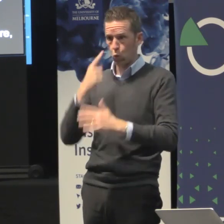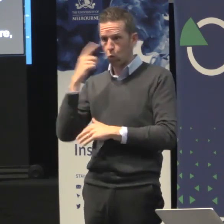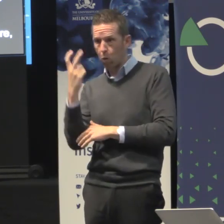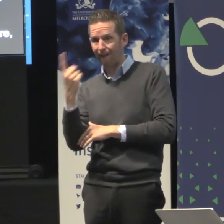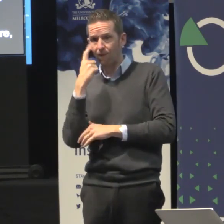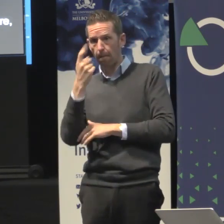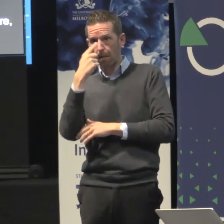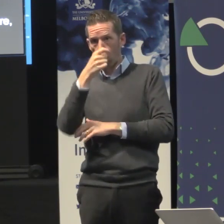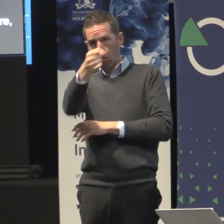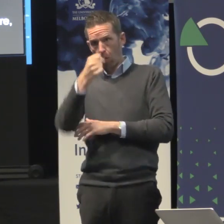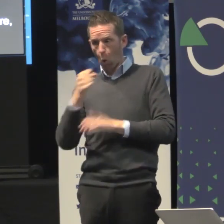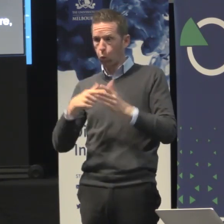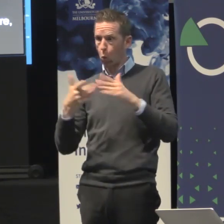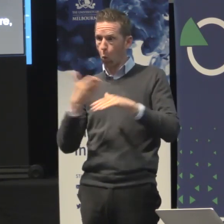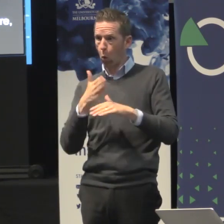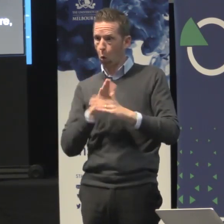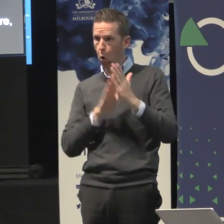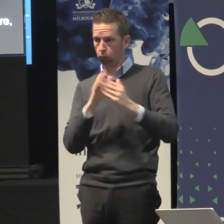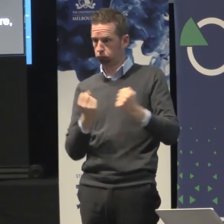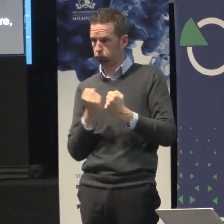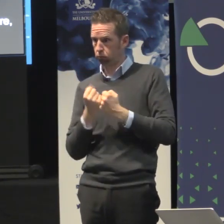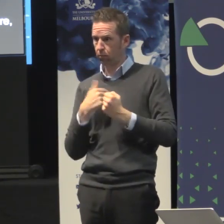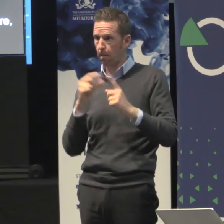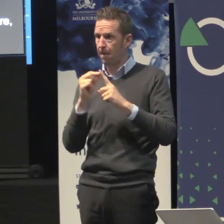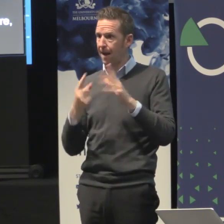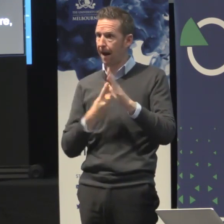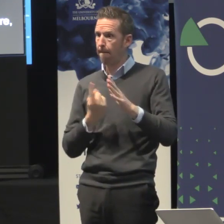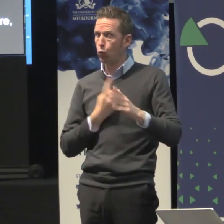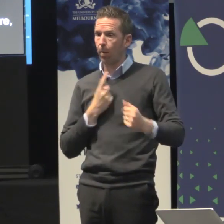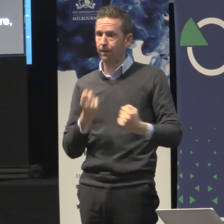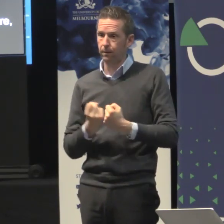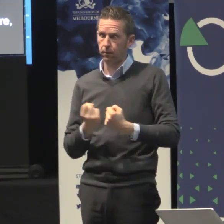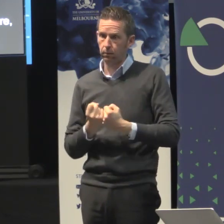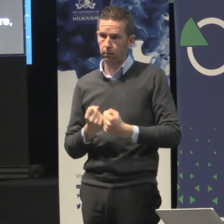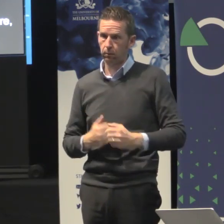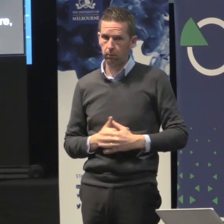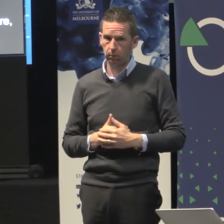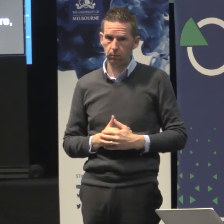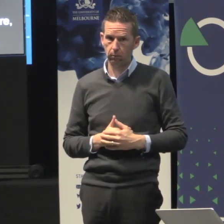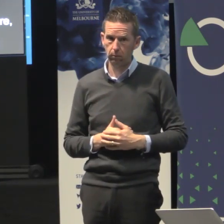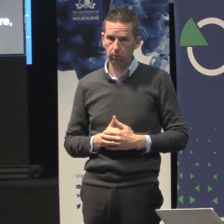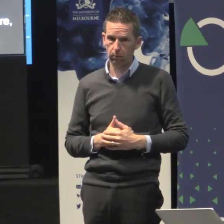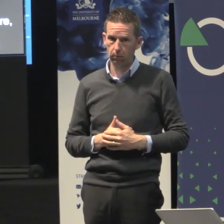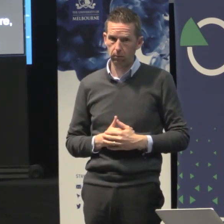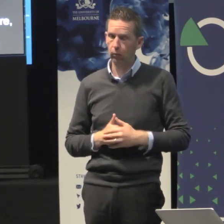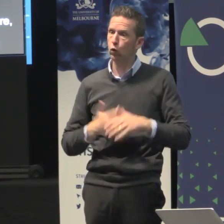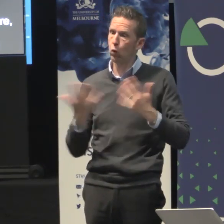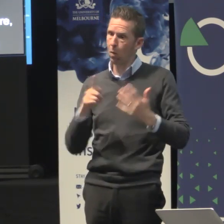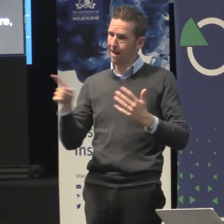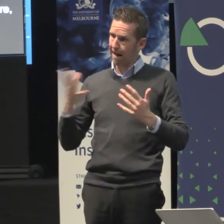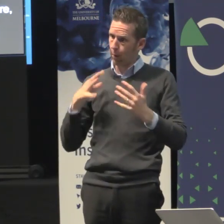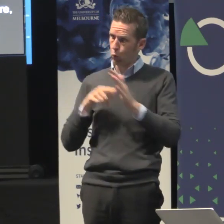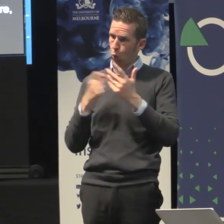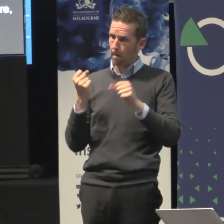to work as our personal assistants. And so we need to make sure that we're